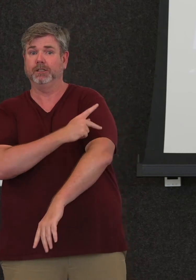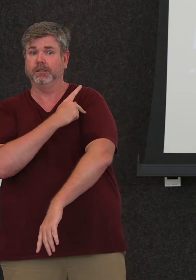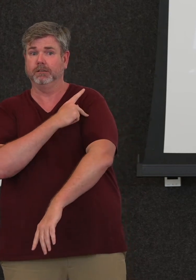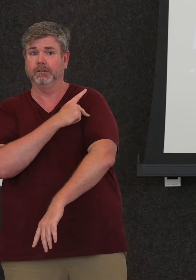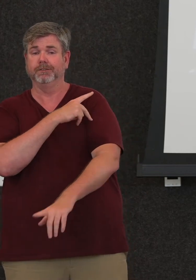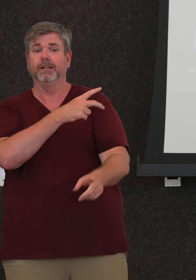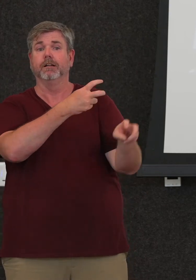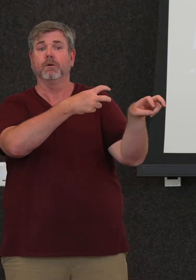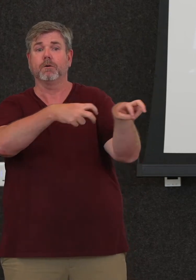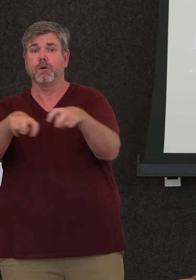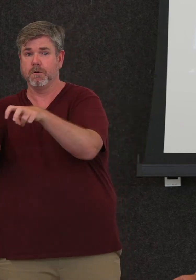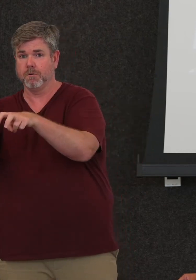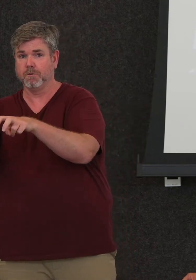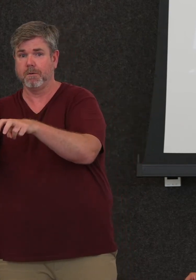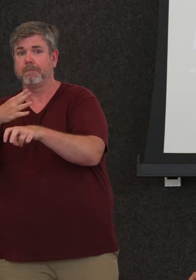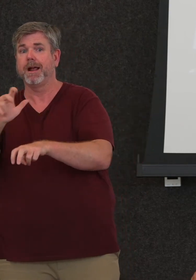staff,